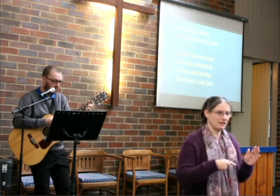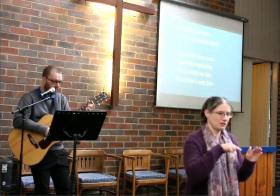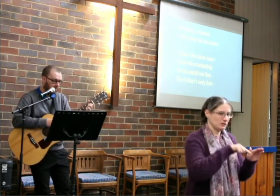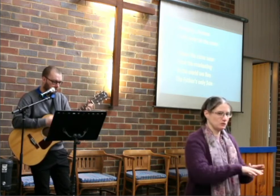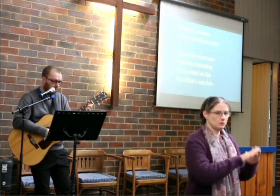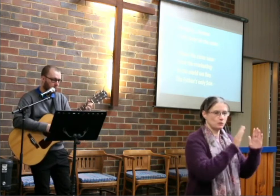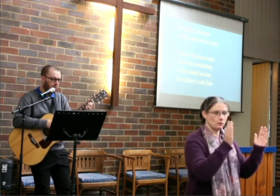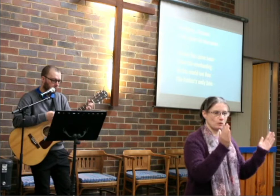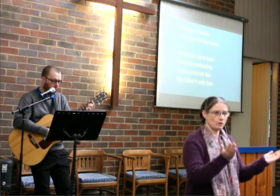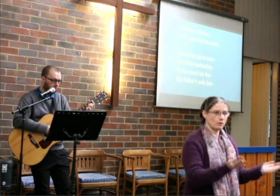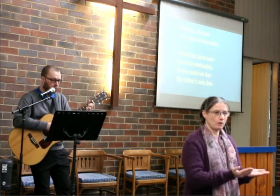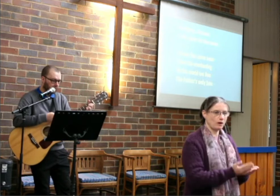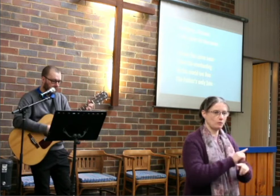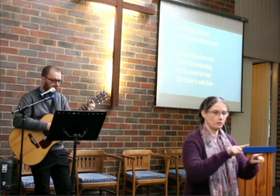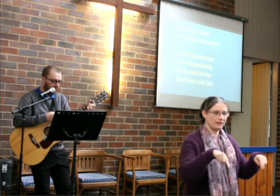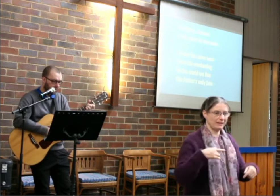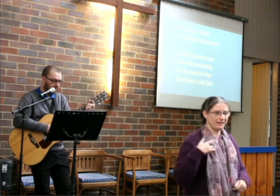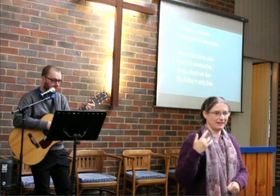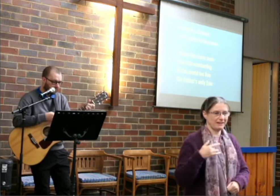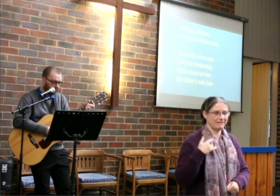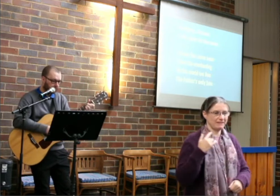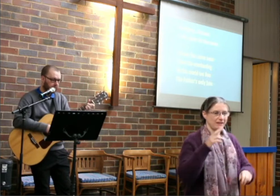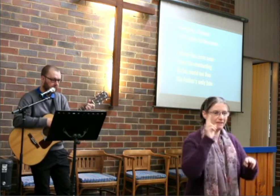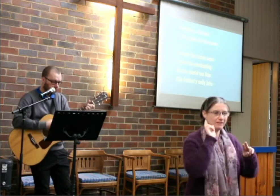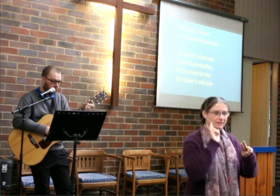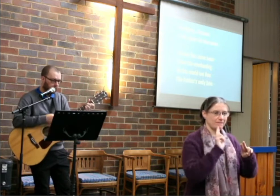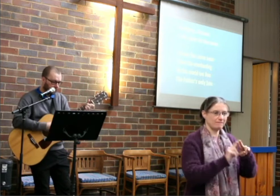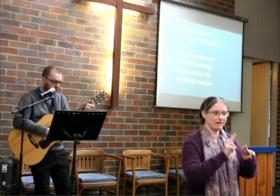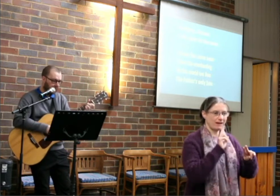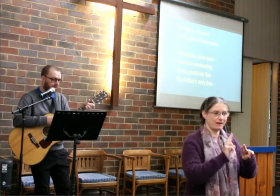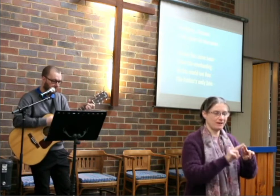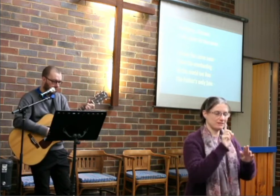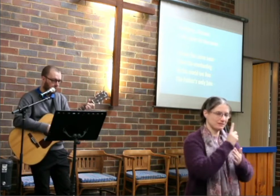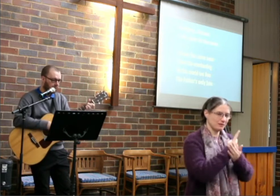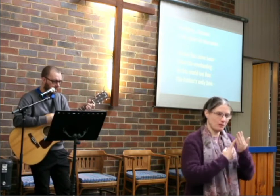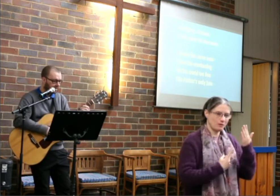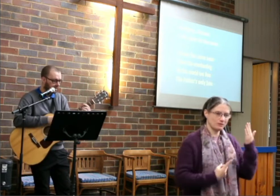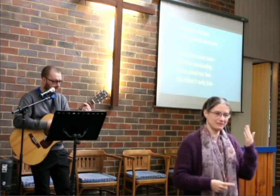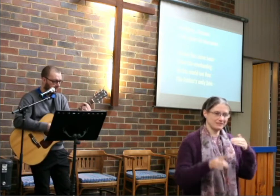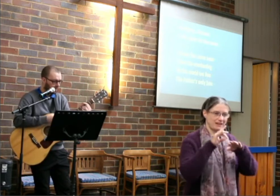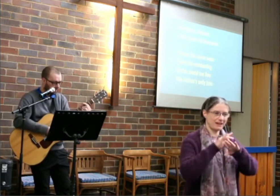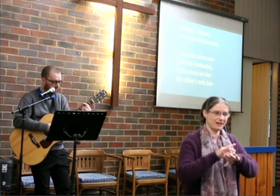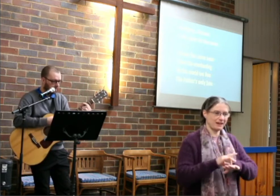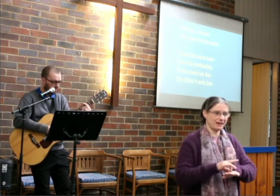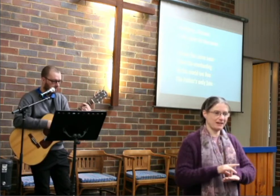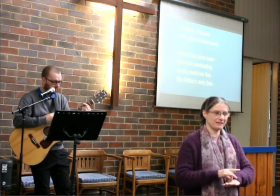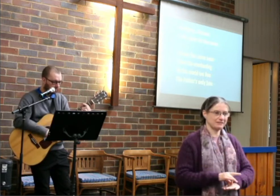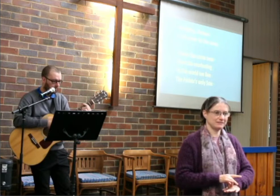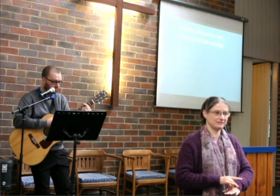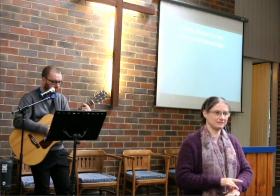everlasting to the world we live, the Father's only